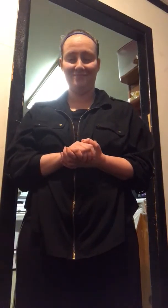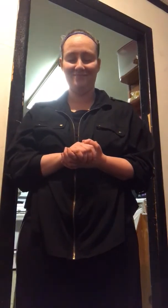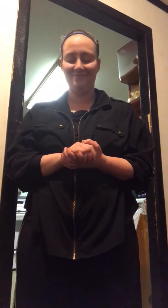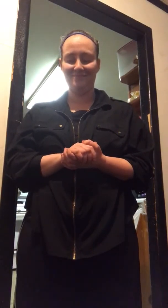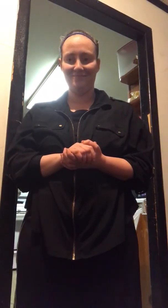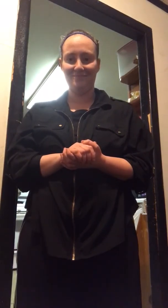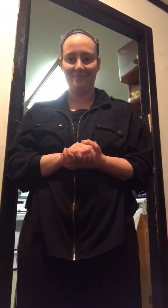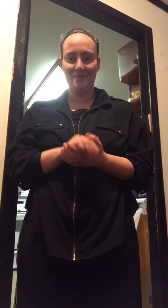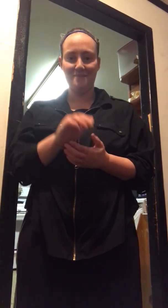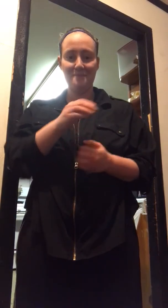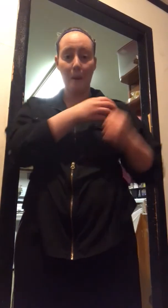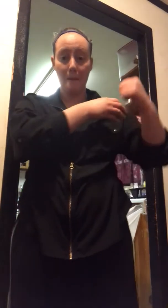Muscle